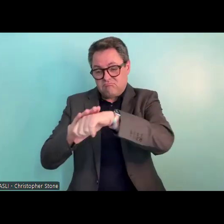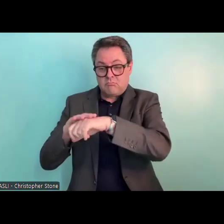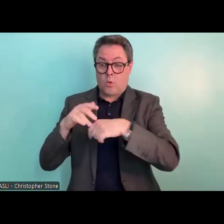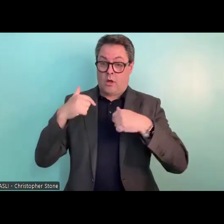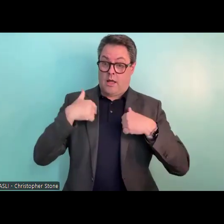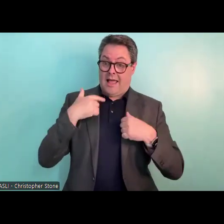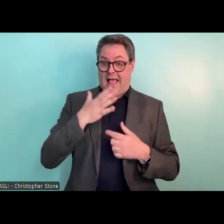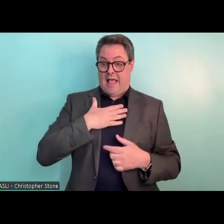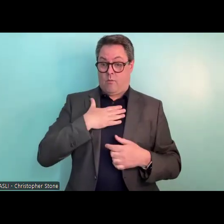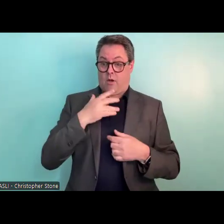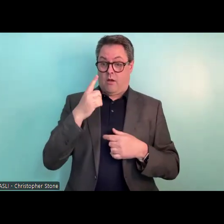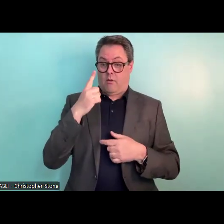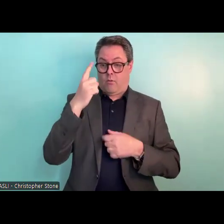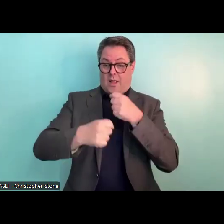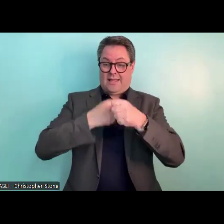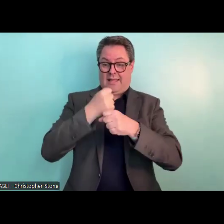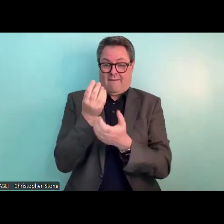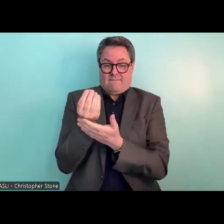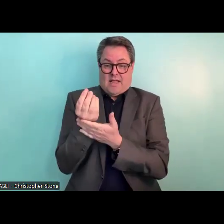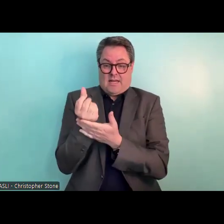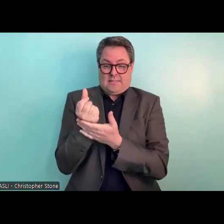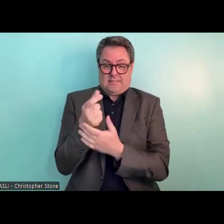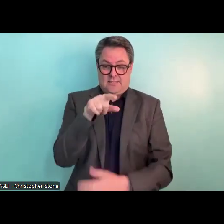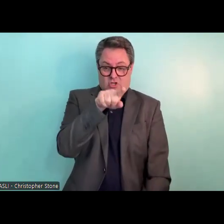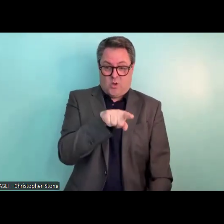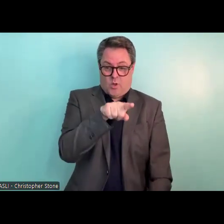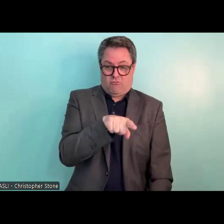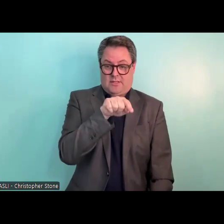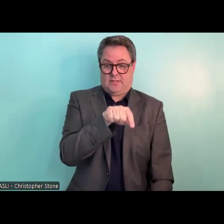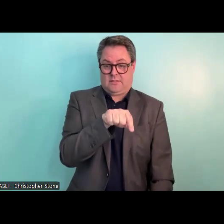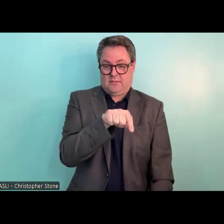difficult because of their own financial situations, but just as a reminder,